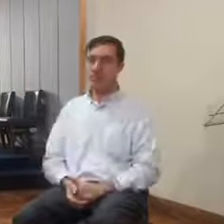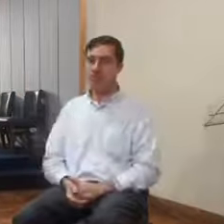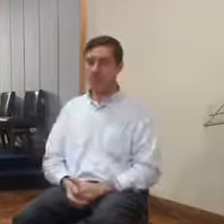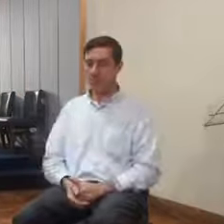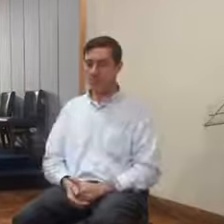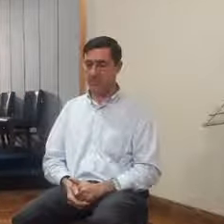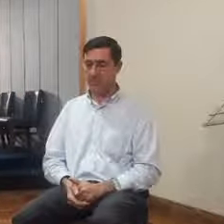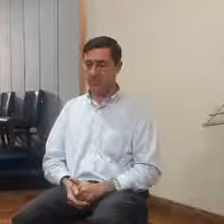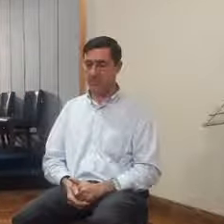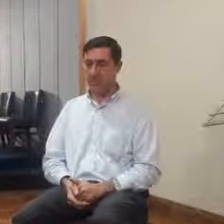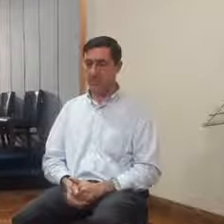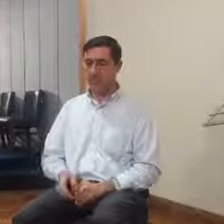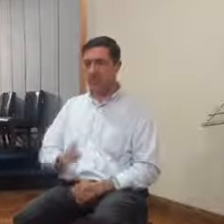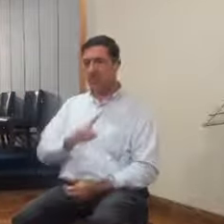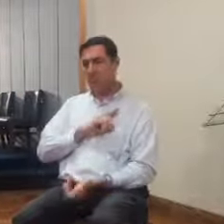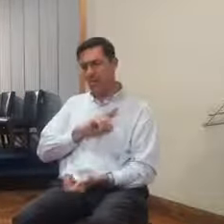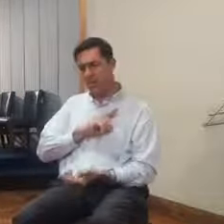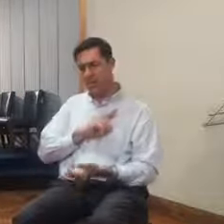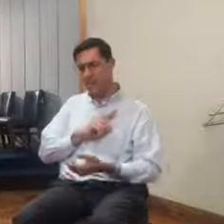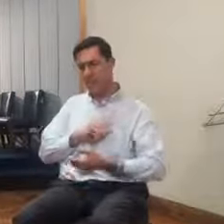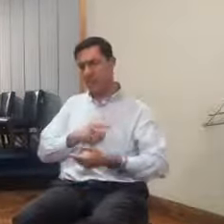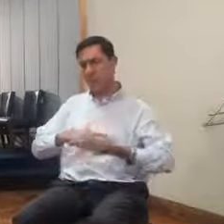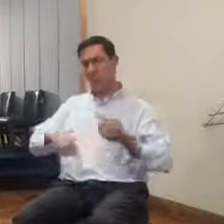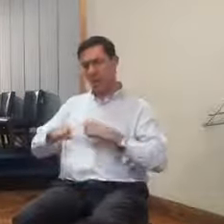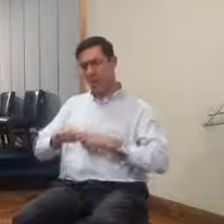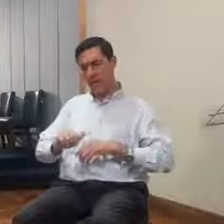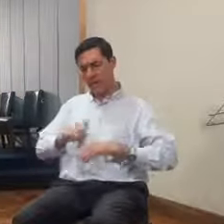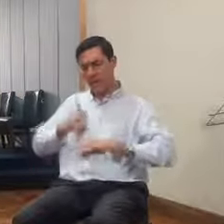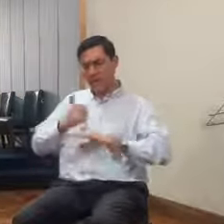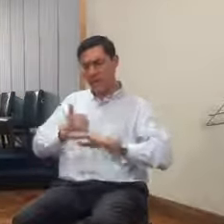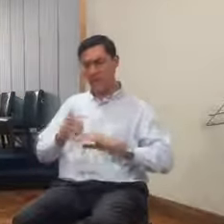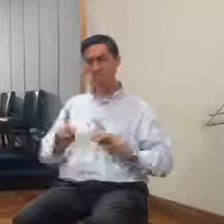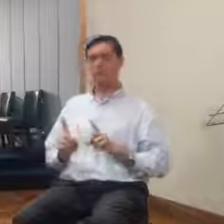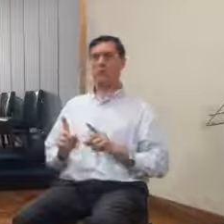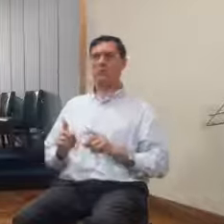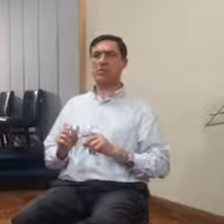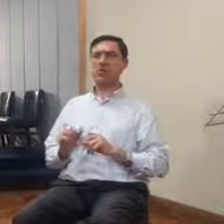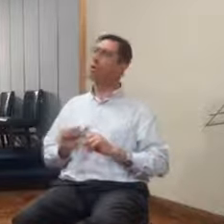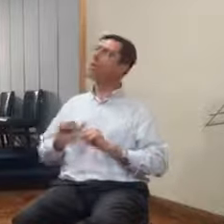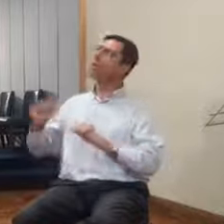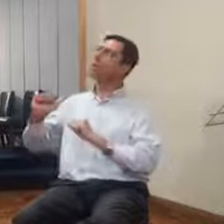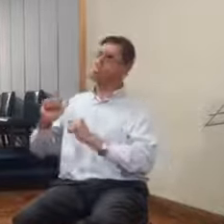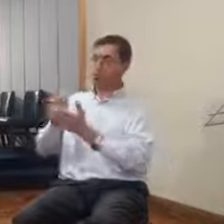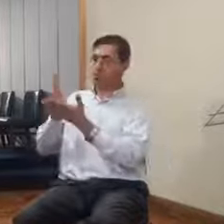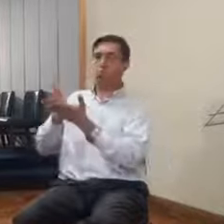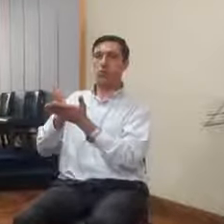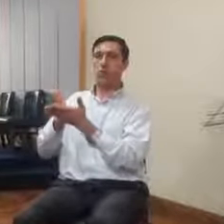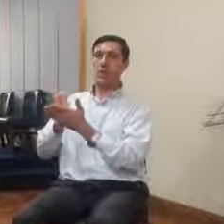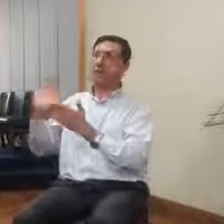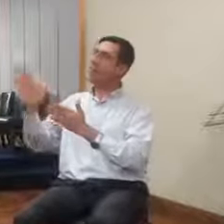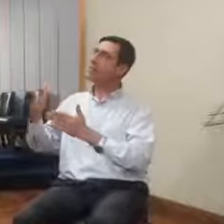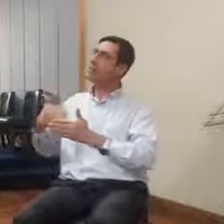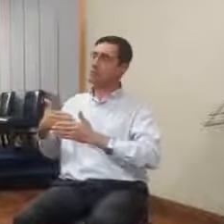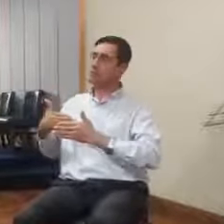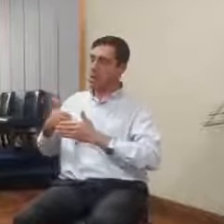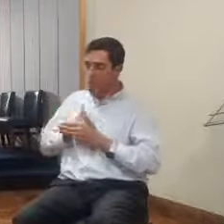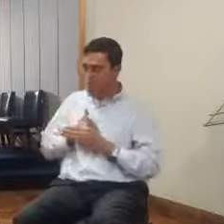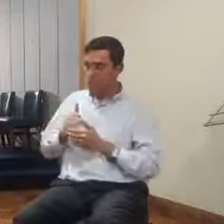the unchanging truth and truthfulness of what our almighty sovereign God. And finally, a